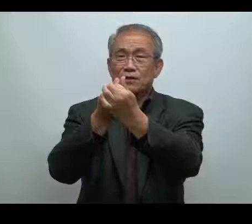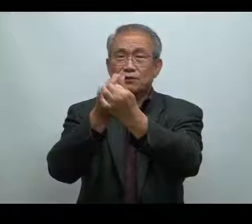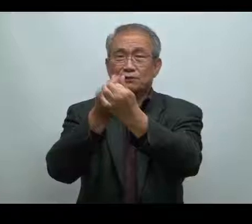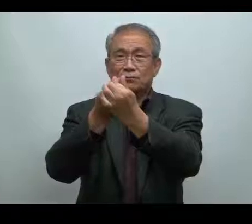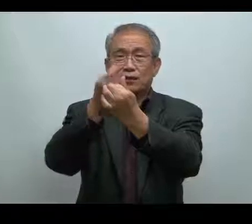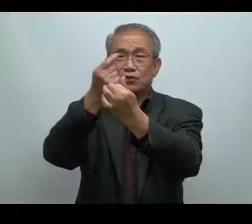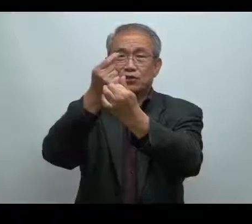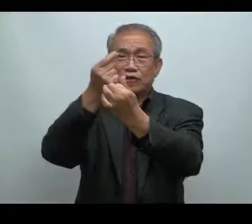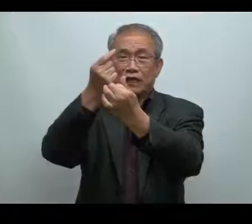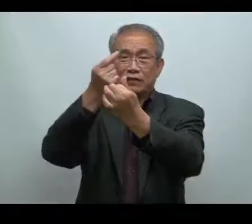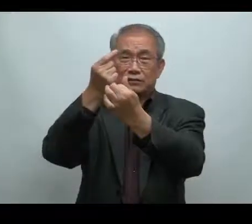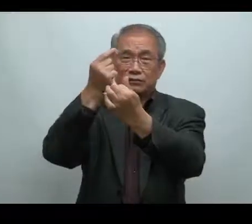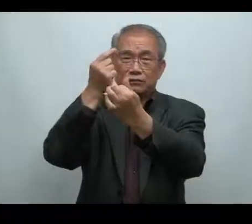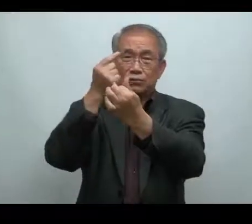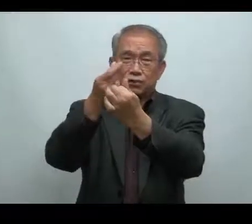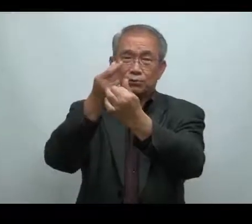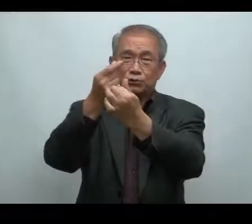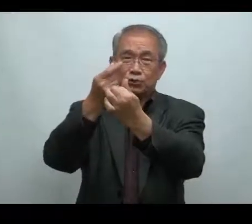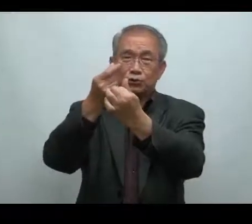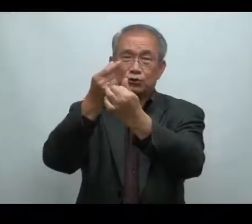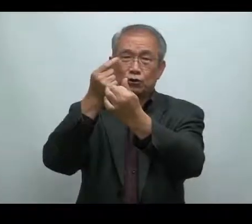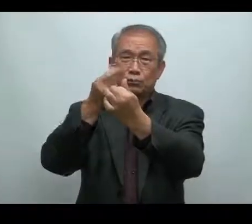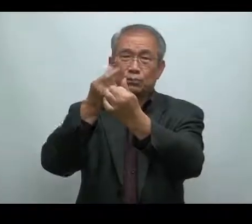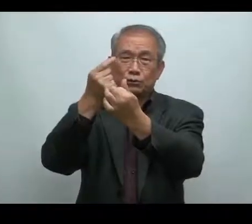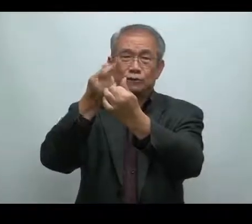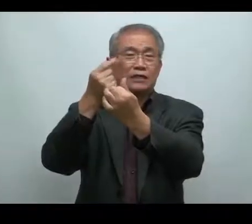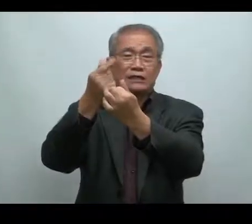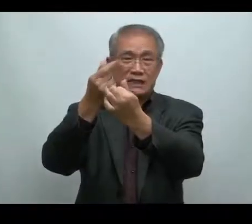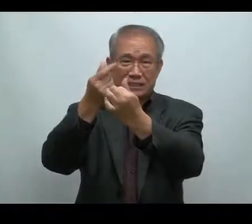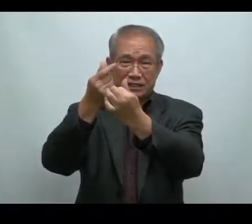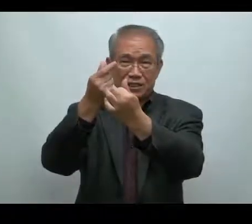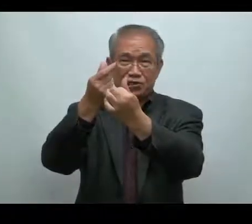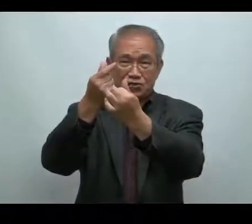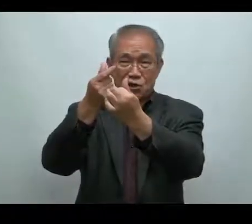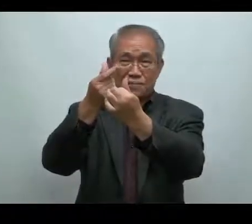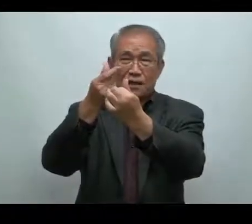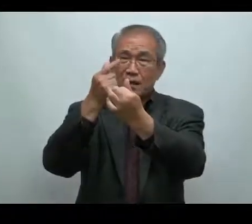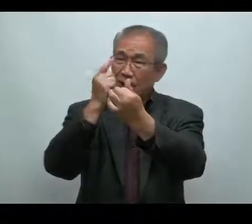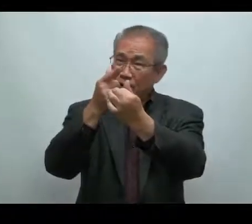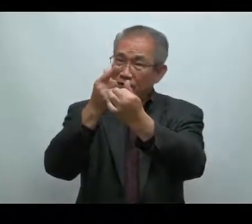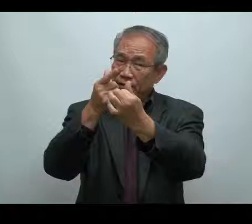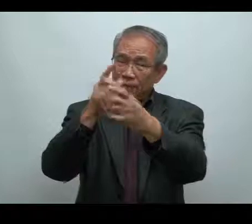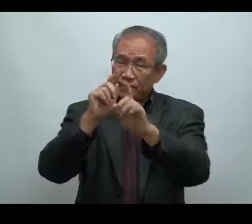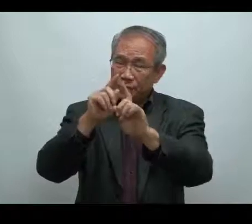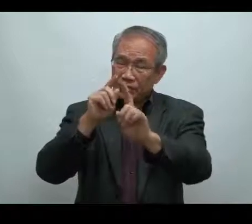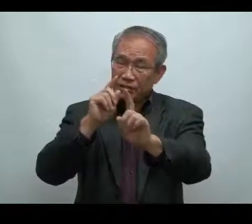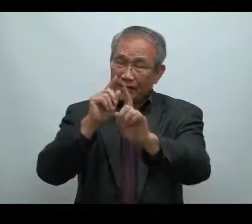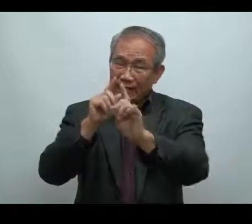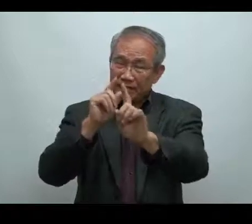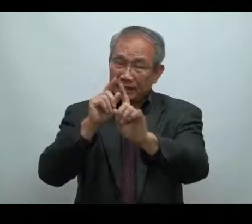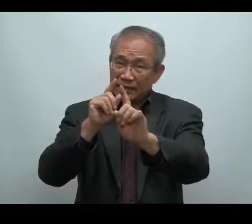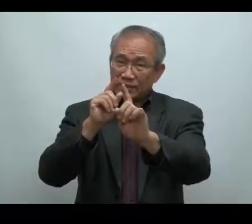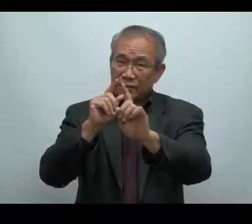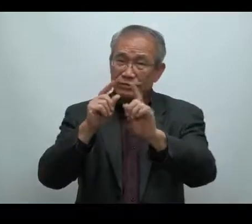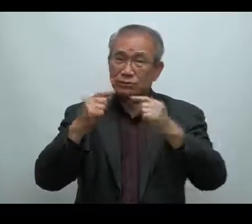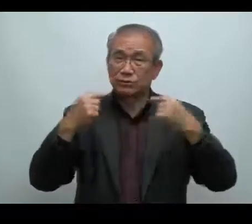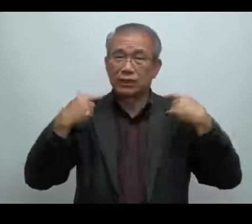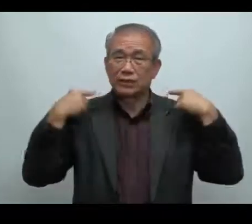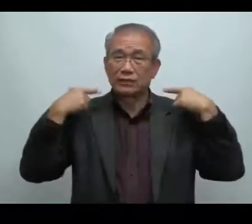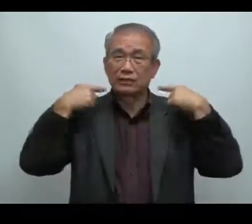So the pitch that you want to produce could be produced easier. However, this tightening is going to trigger